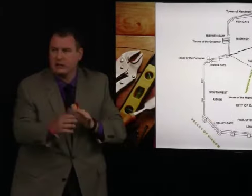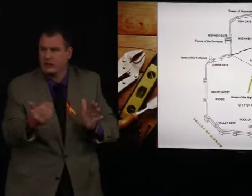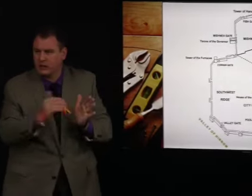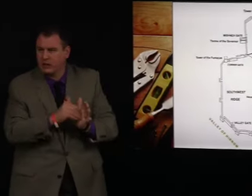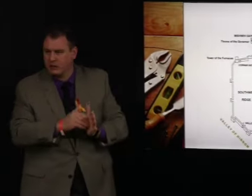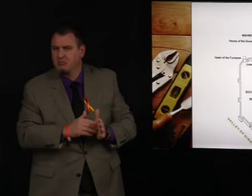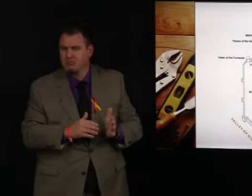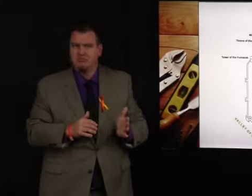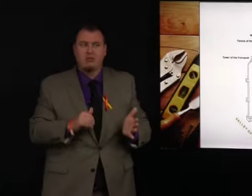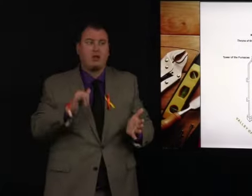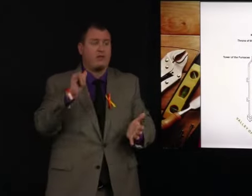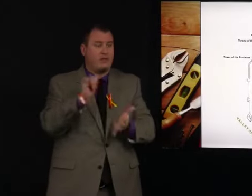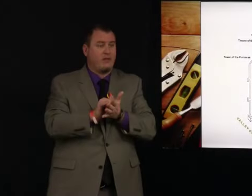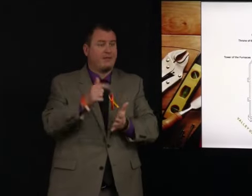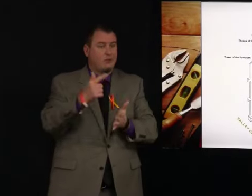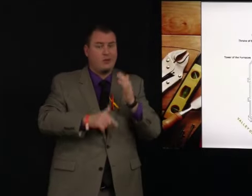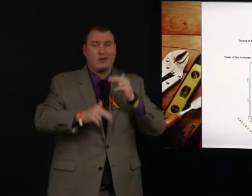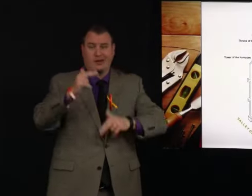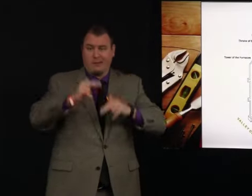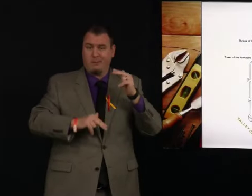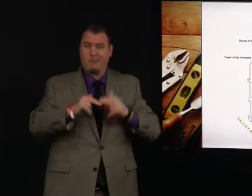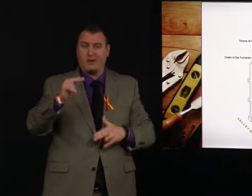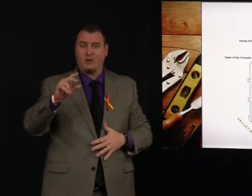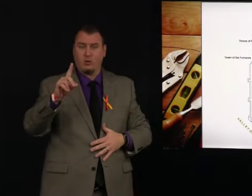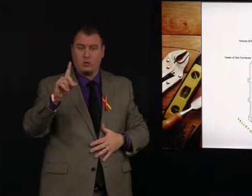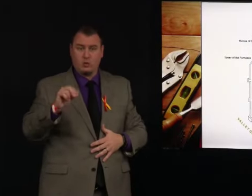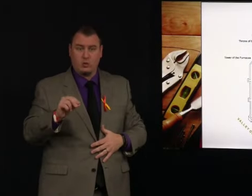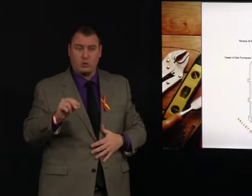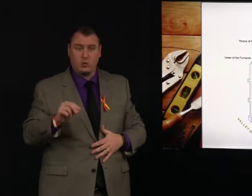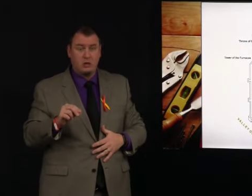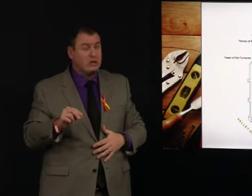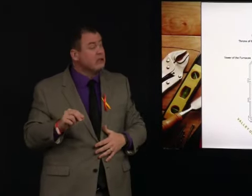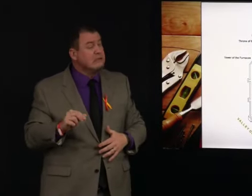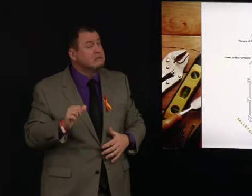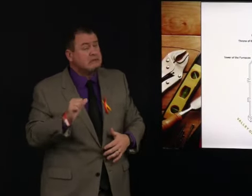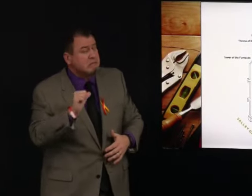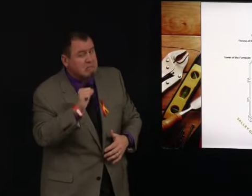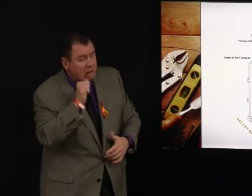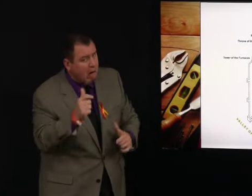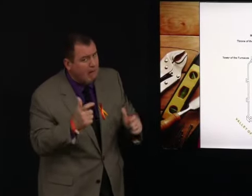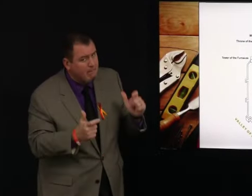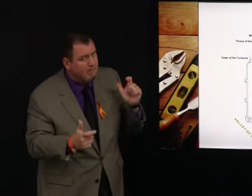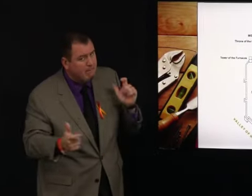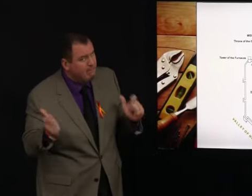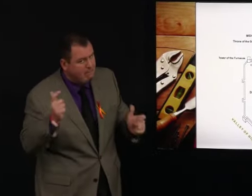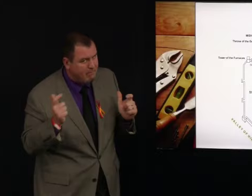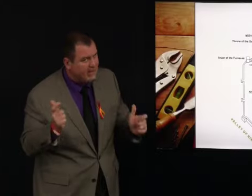back inside again. And so that's what Nehemiah said that he did.